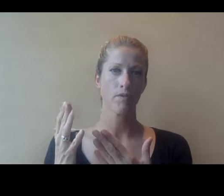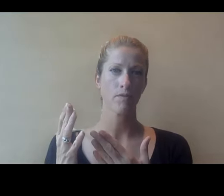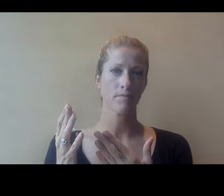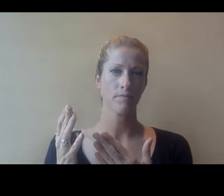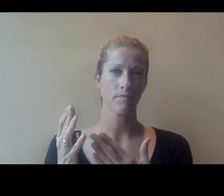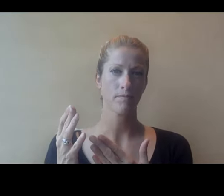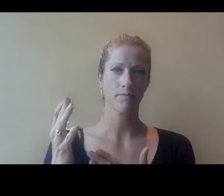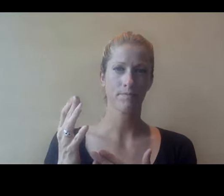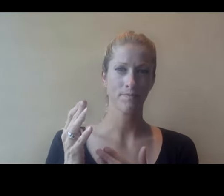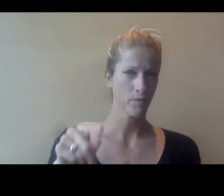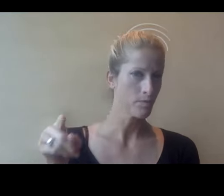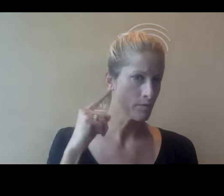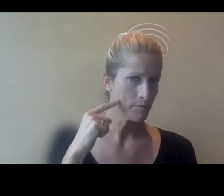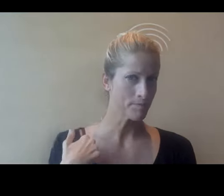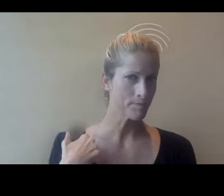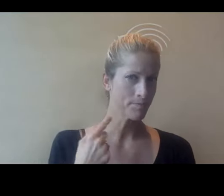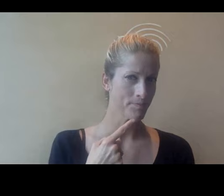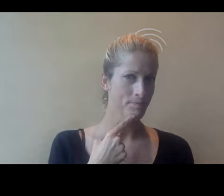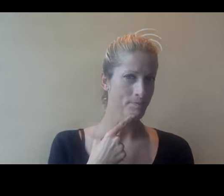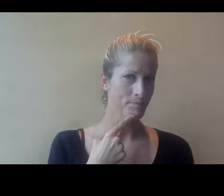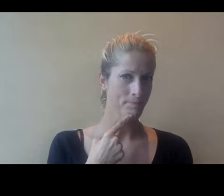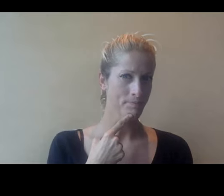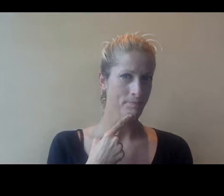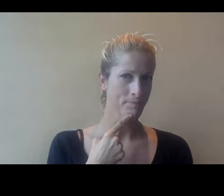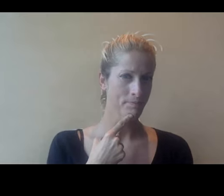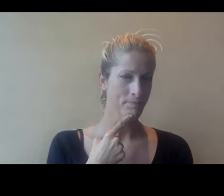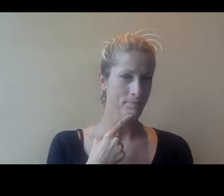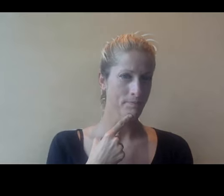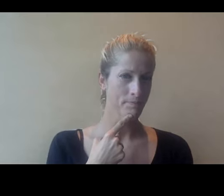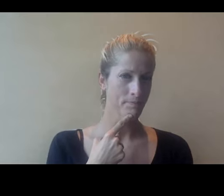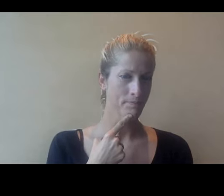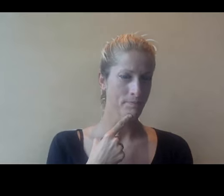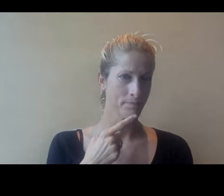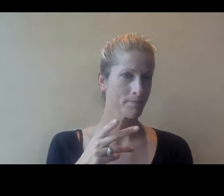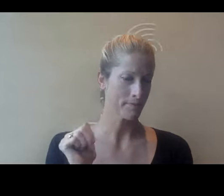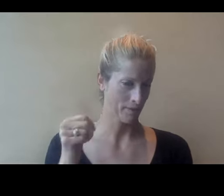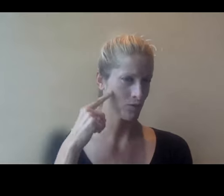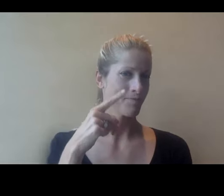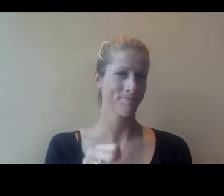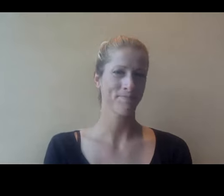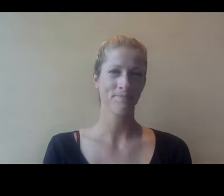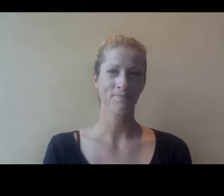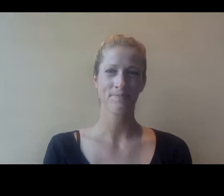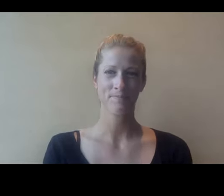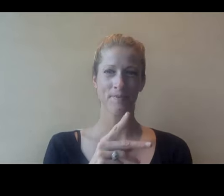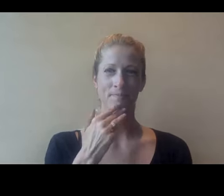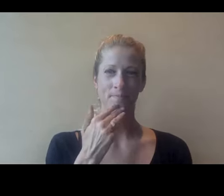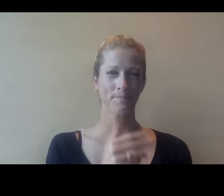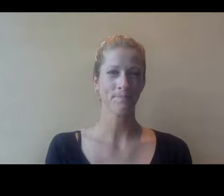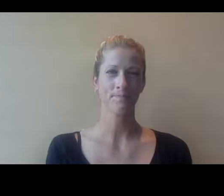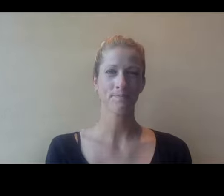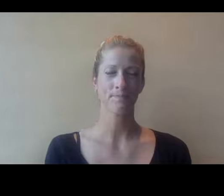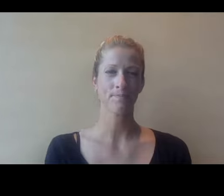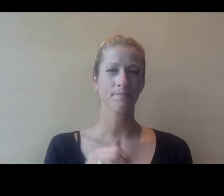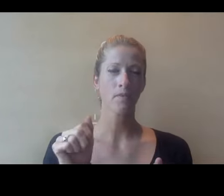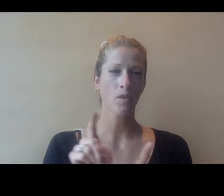Can you guys still hear me? It keeps saying that the video's visuals going out. Yes, we can hear you. Okay, I'm sorry about that. They can